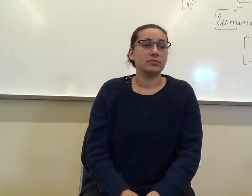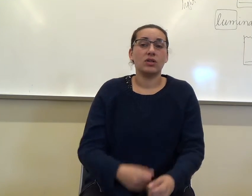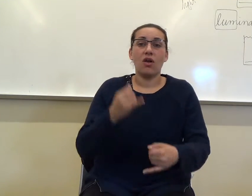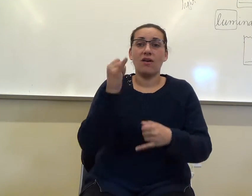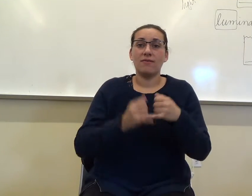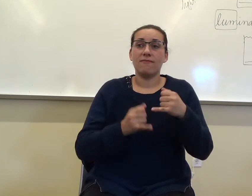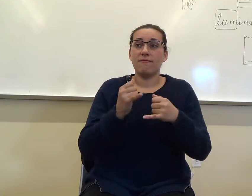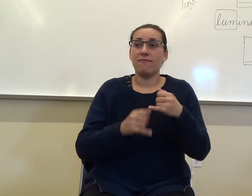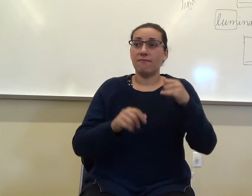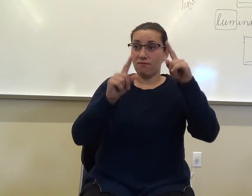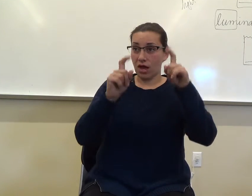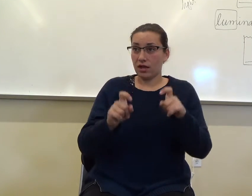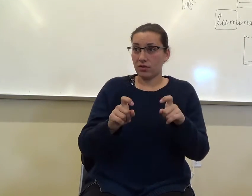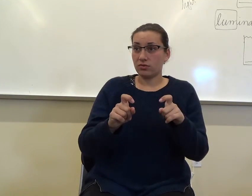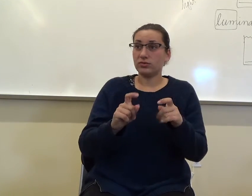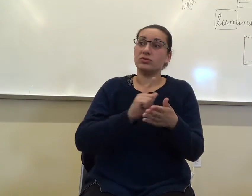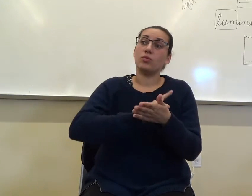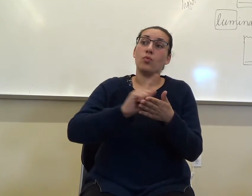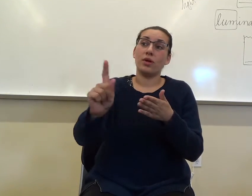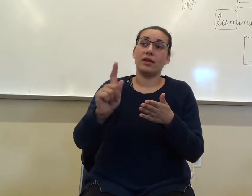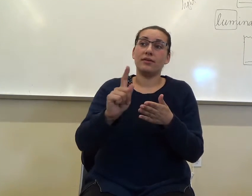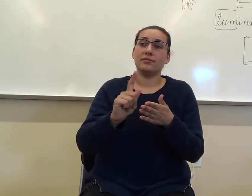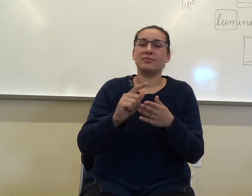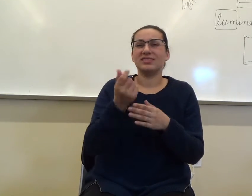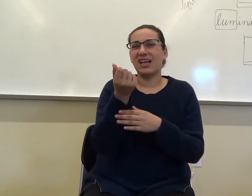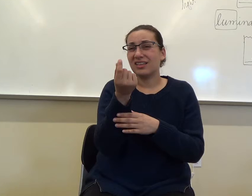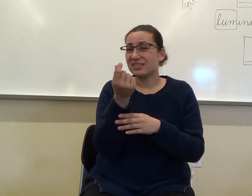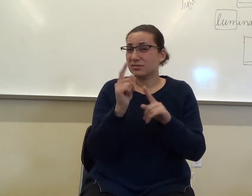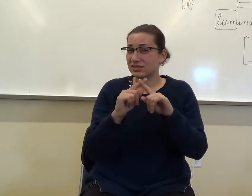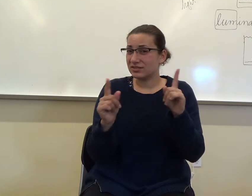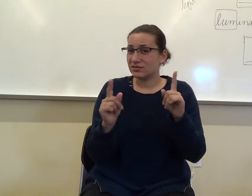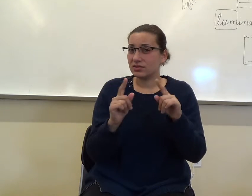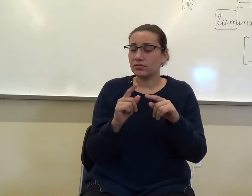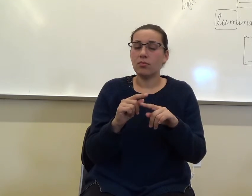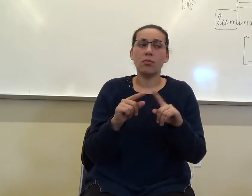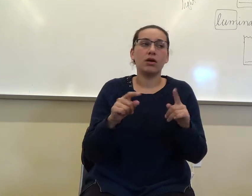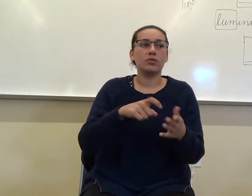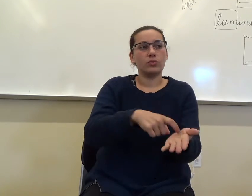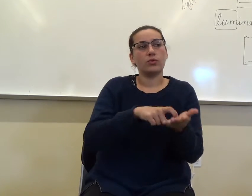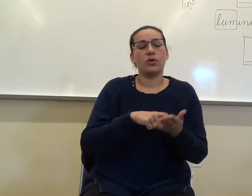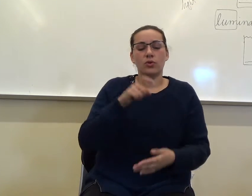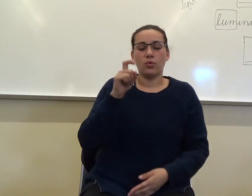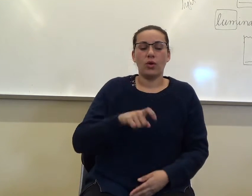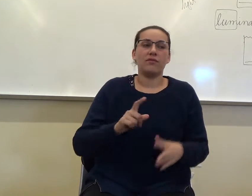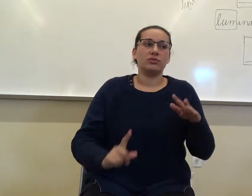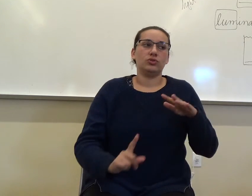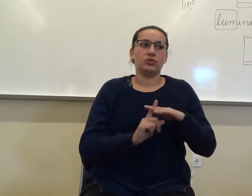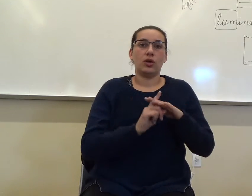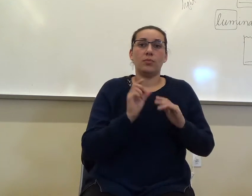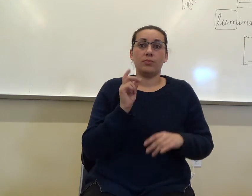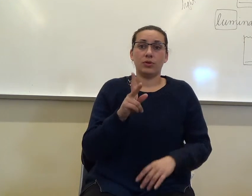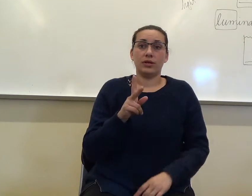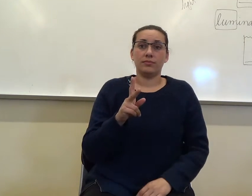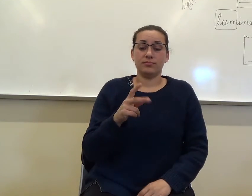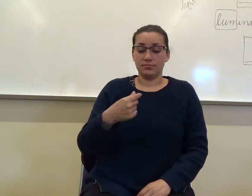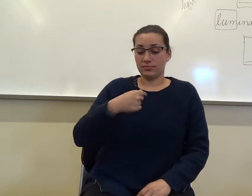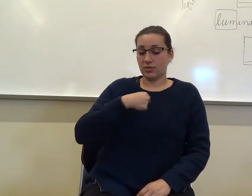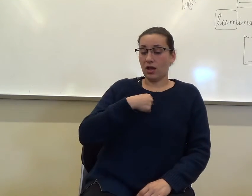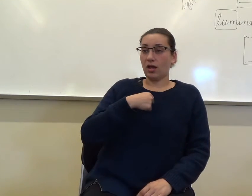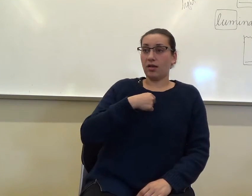bit different, but you are required to be here. We are actually required to give the final this day.